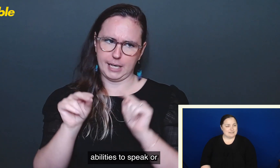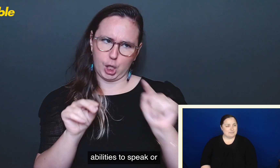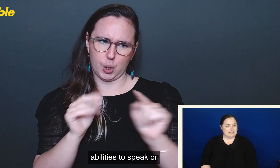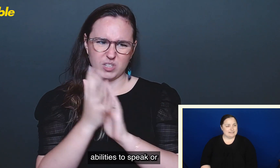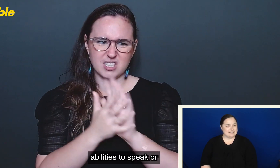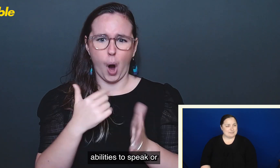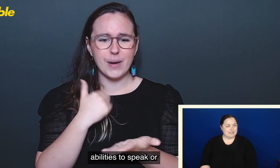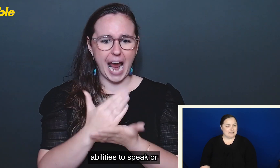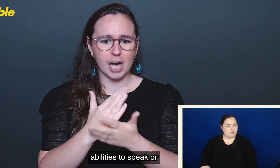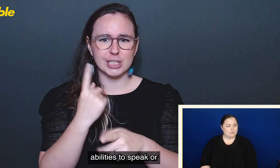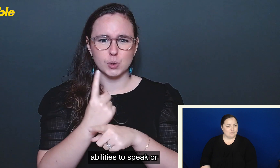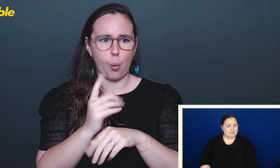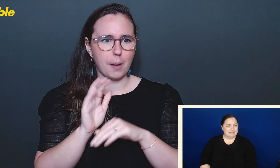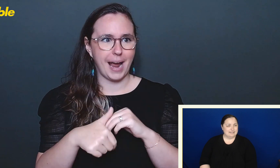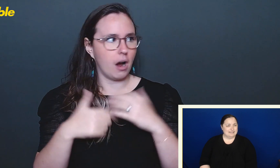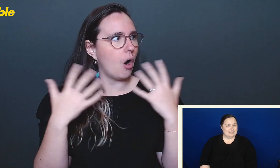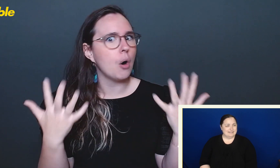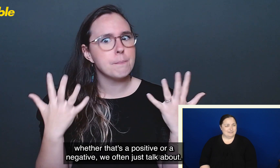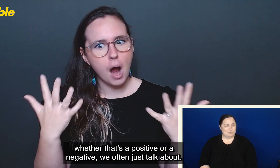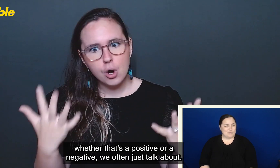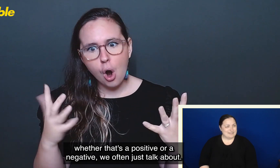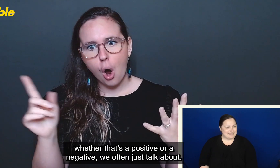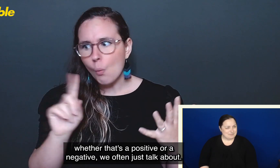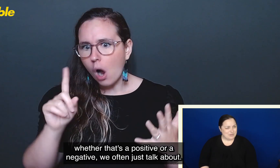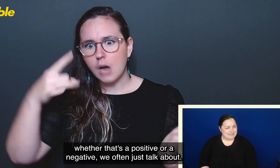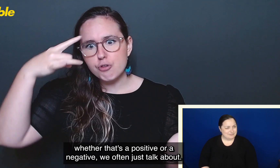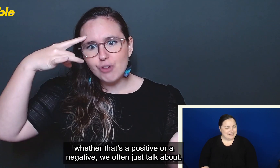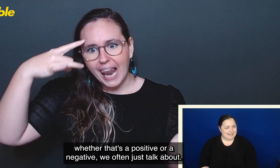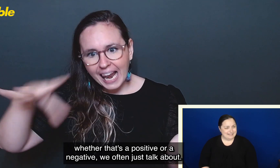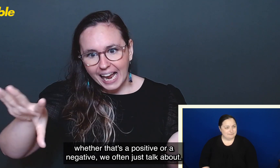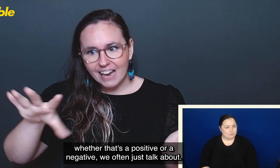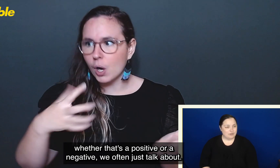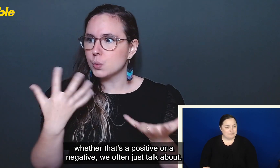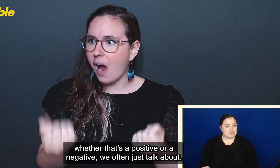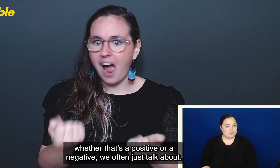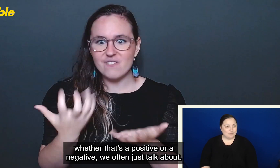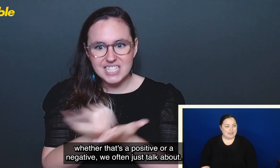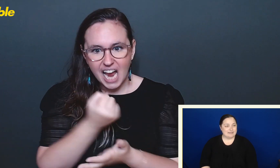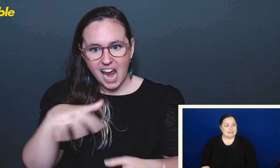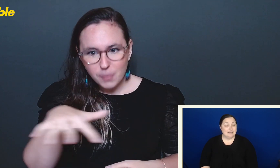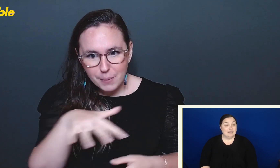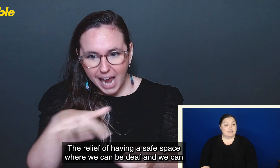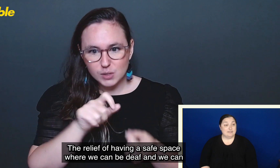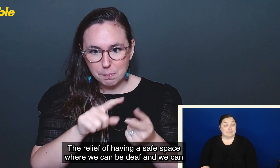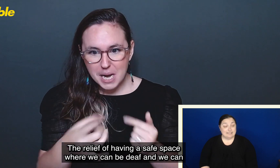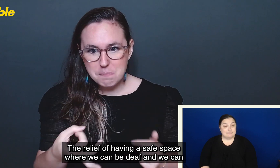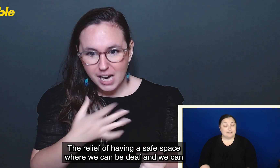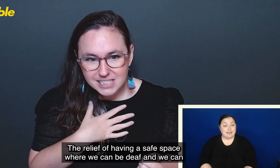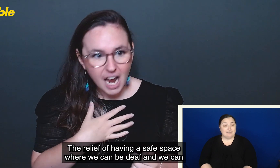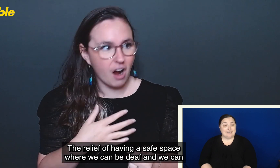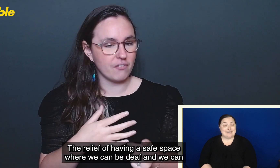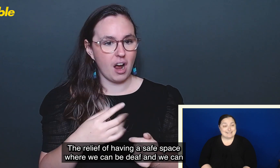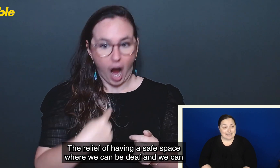someone's abilities to speak or whether that's a positive or a negative. We often just talk about the relief